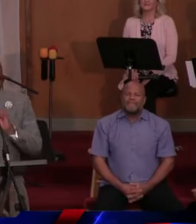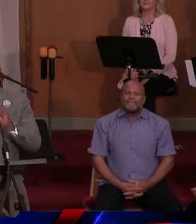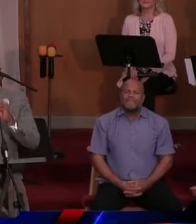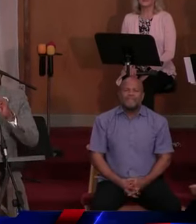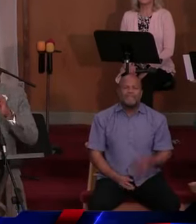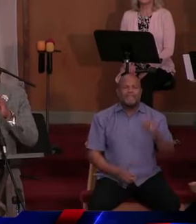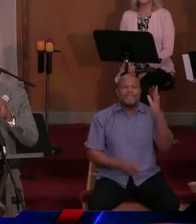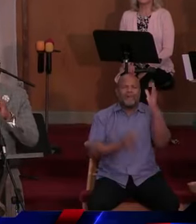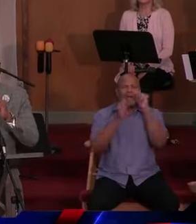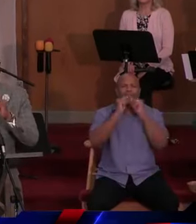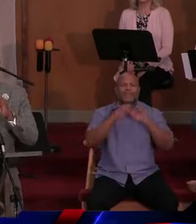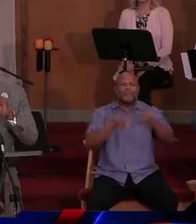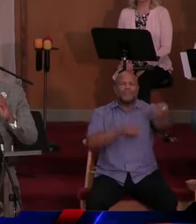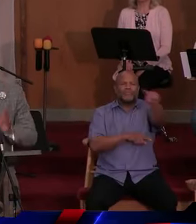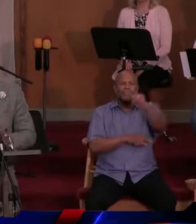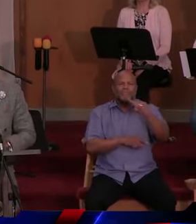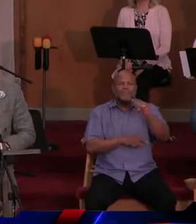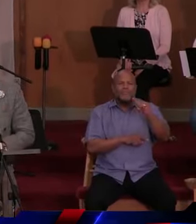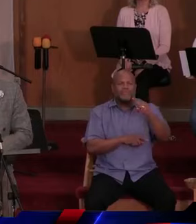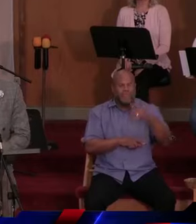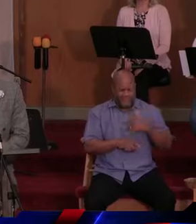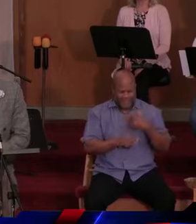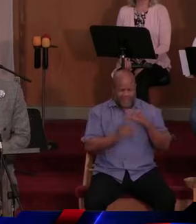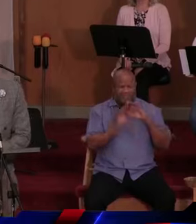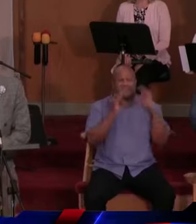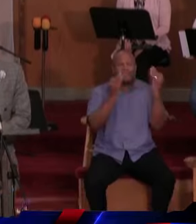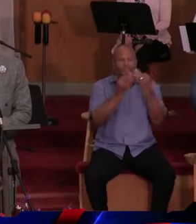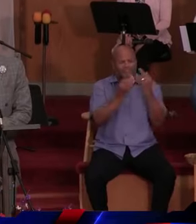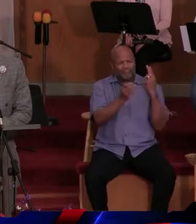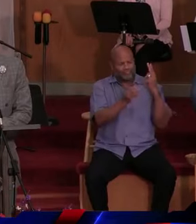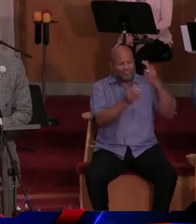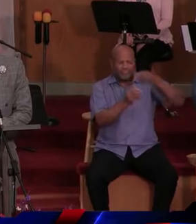God bless you. Feel free to join us on our website.